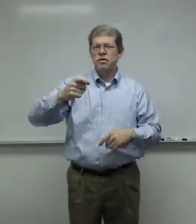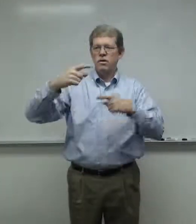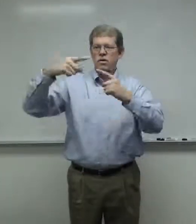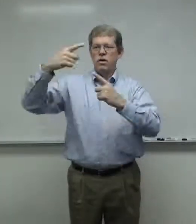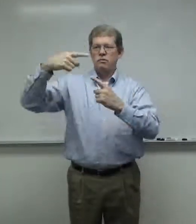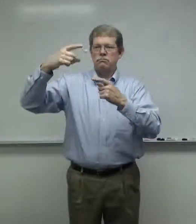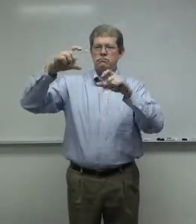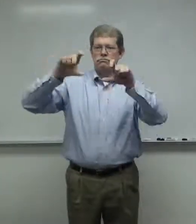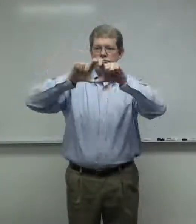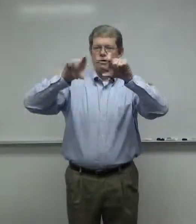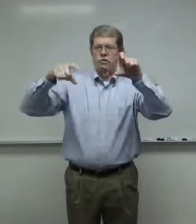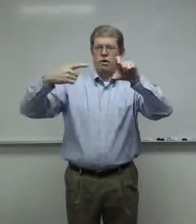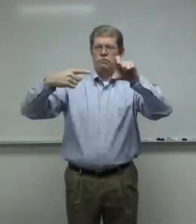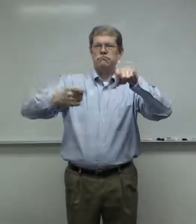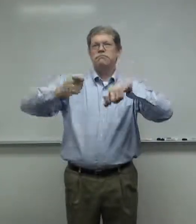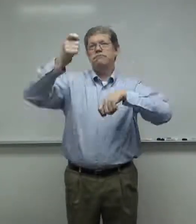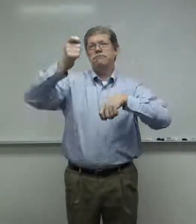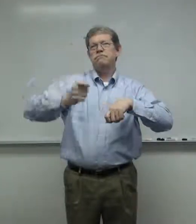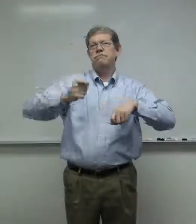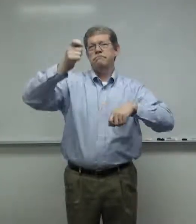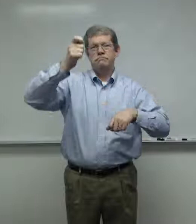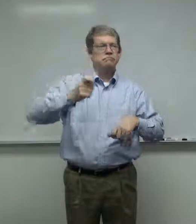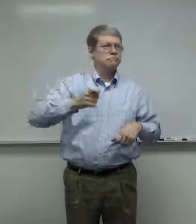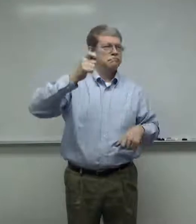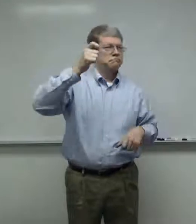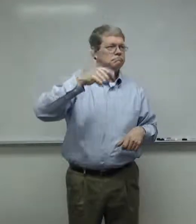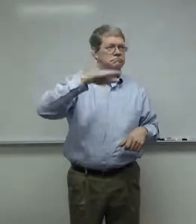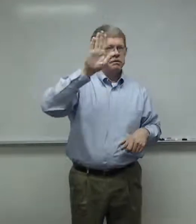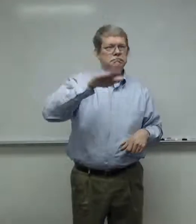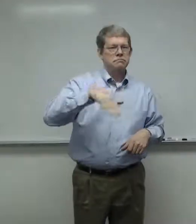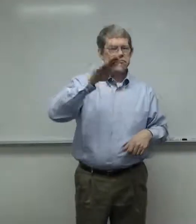paint, absolutely. You got a paint roller, you can roll the paint.